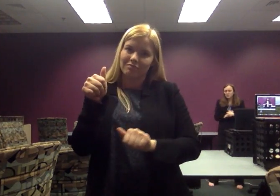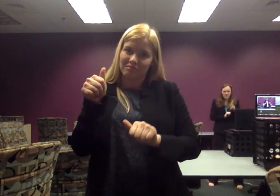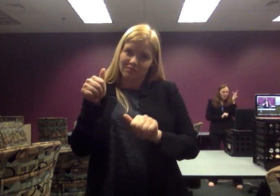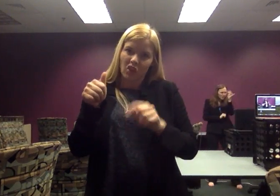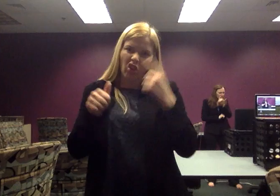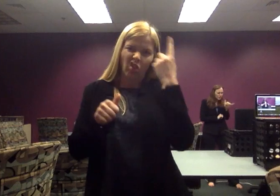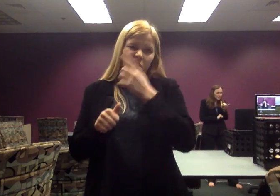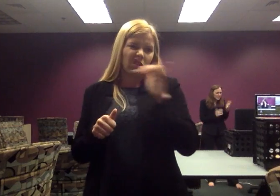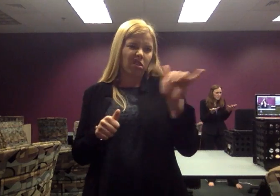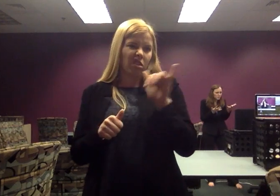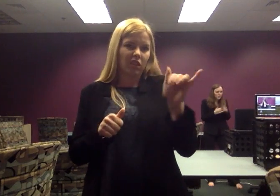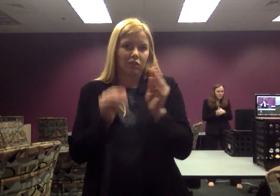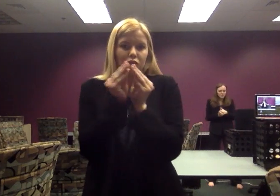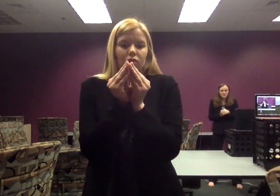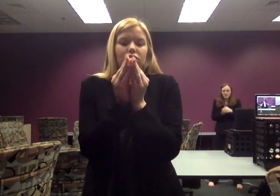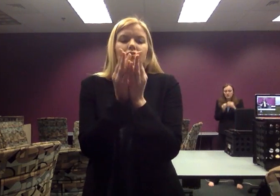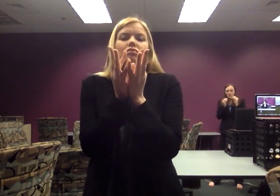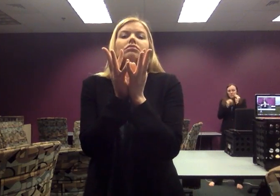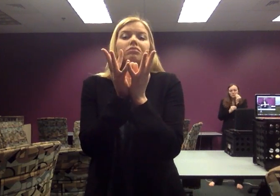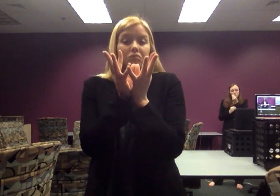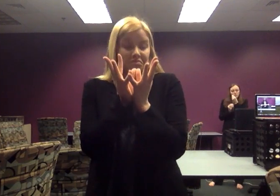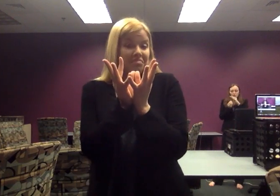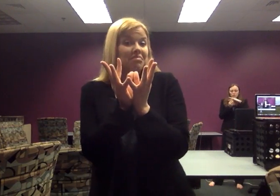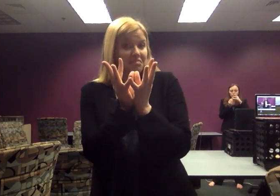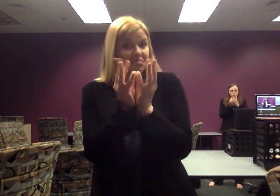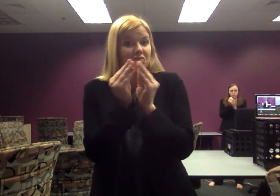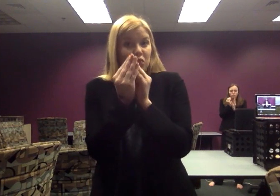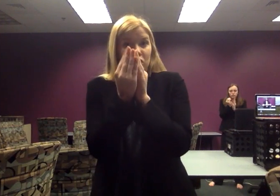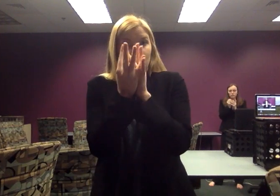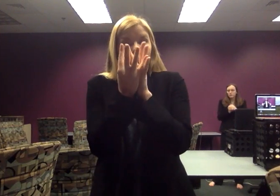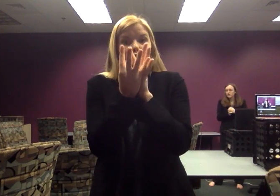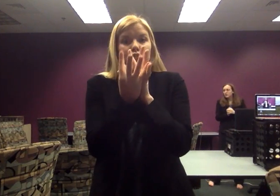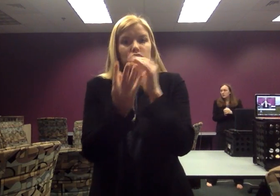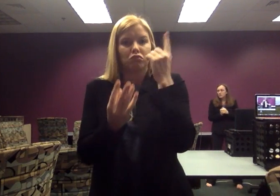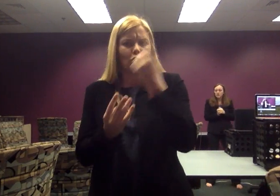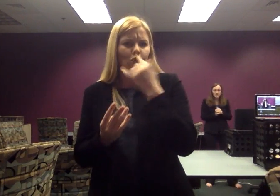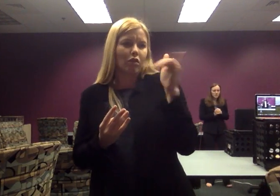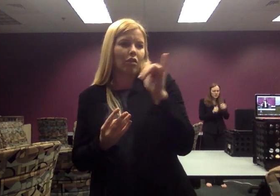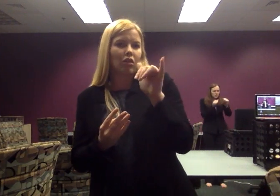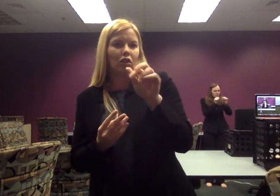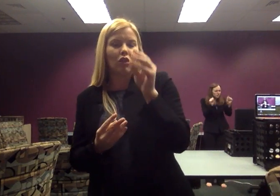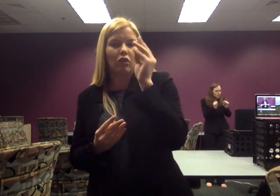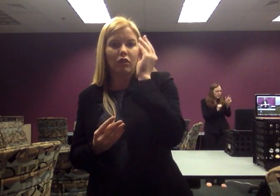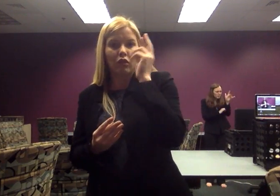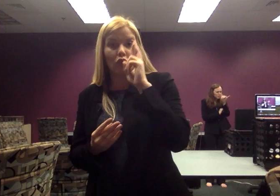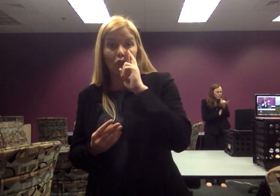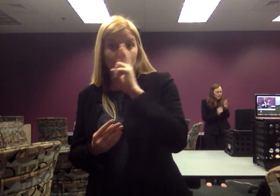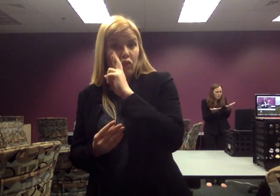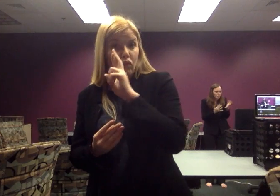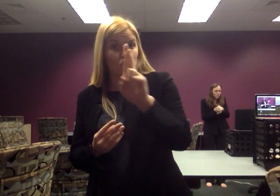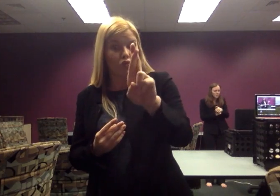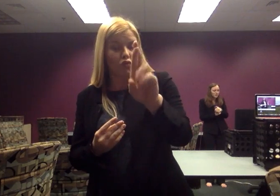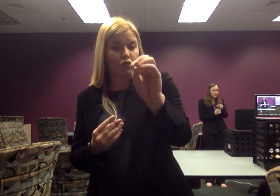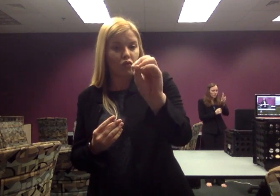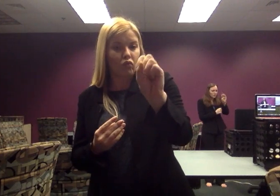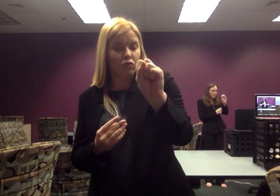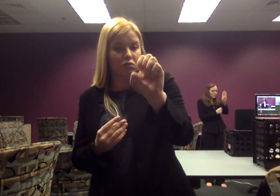Rebecca, what do you think? The shape looks like what? A rose. Okay, reminds you of a rose. Good. We're talking about an American